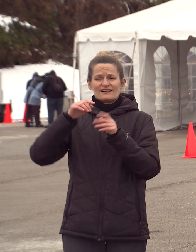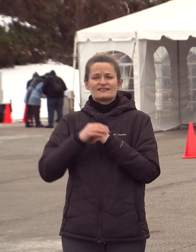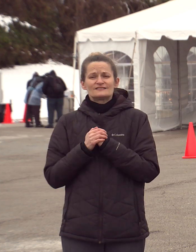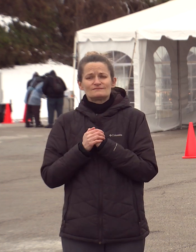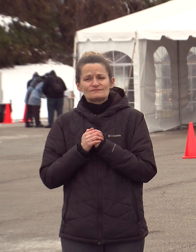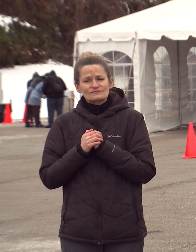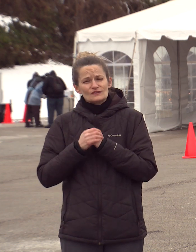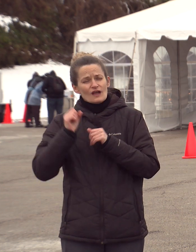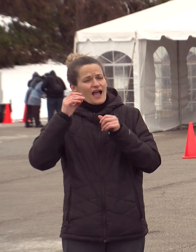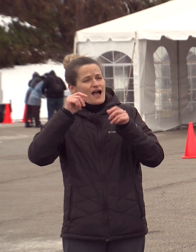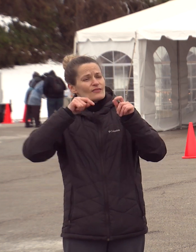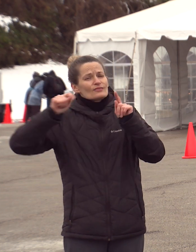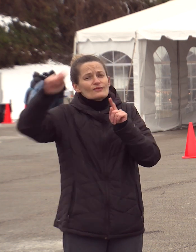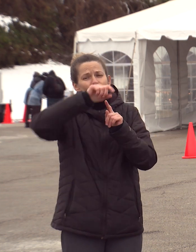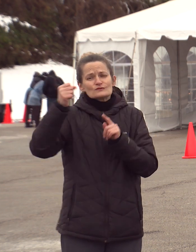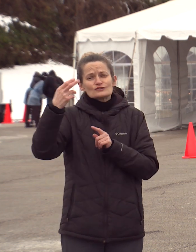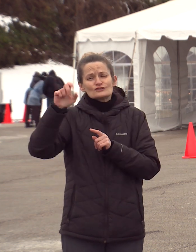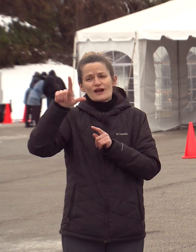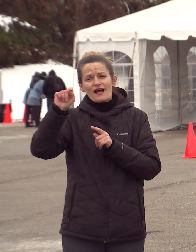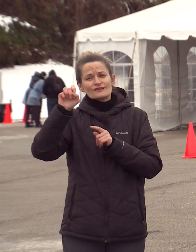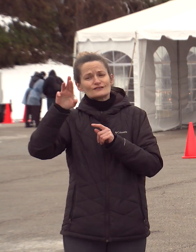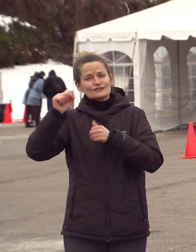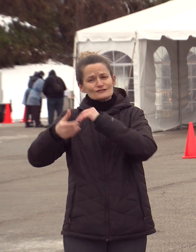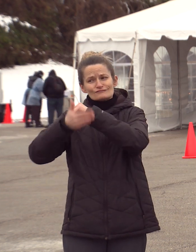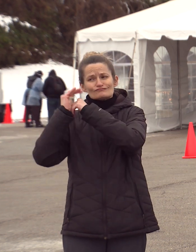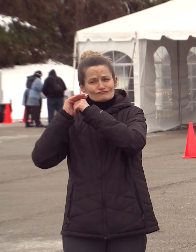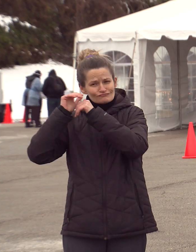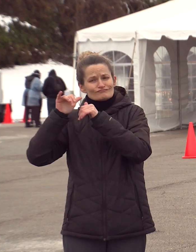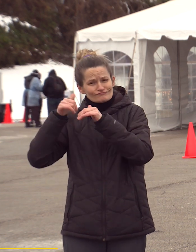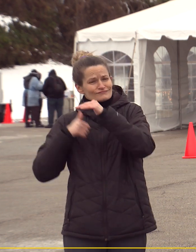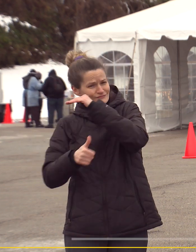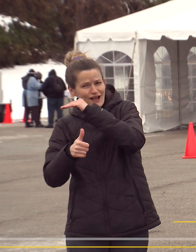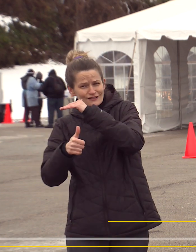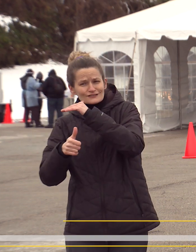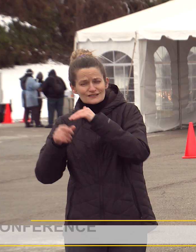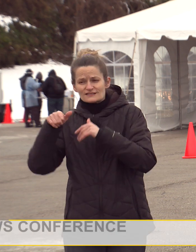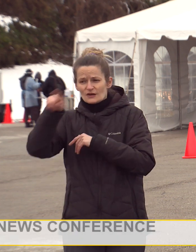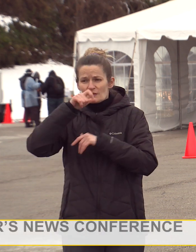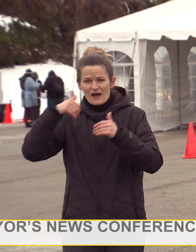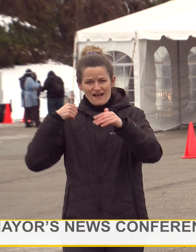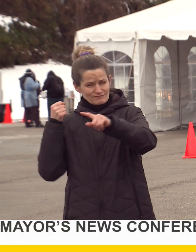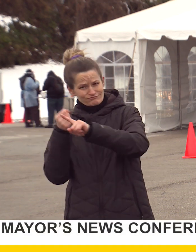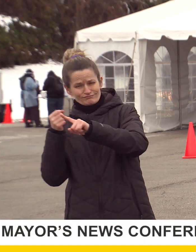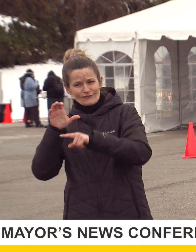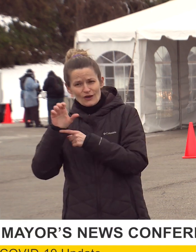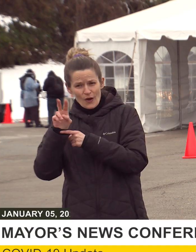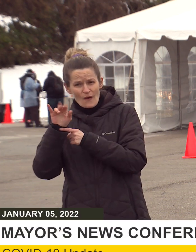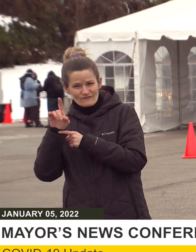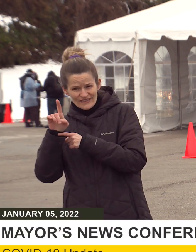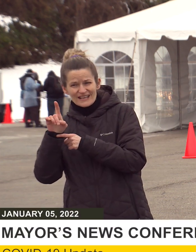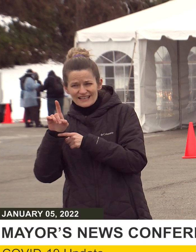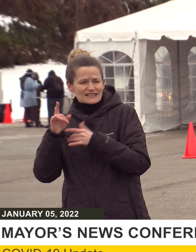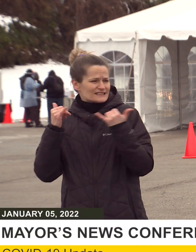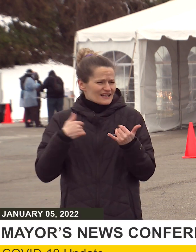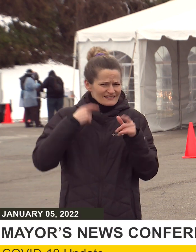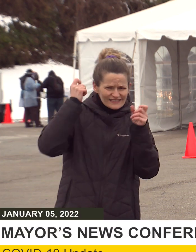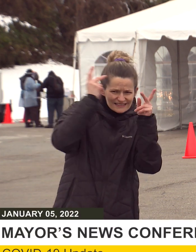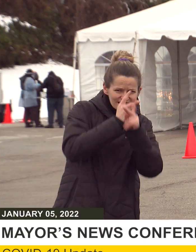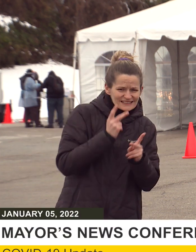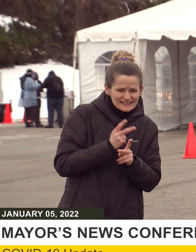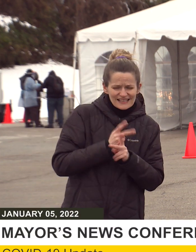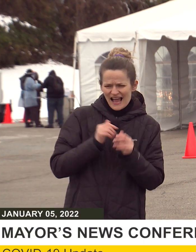have COVID-positive clients shelter in place until a referral decision is made. To protect